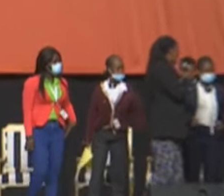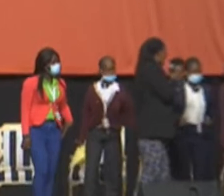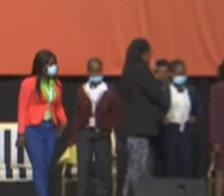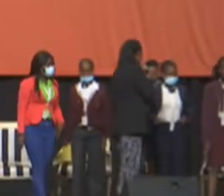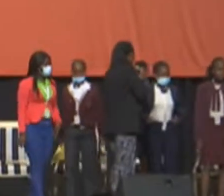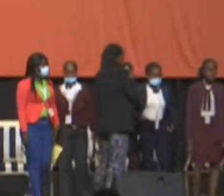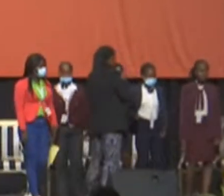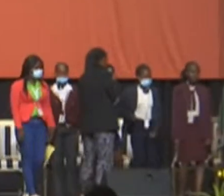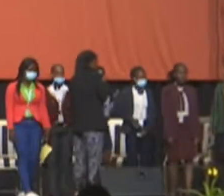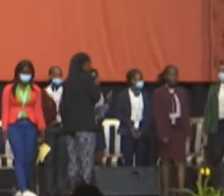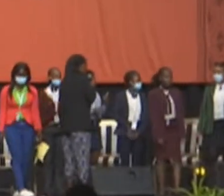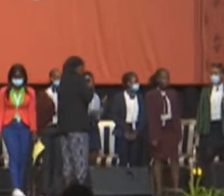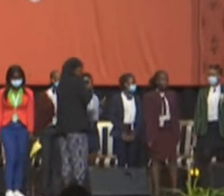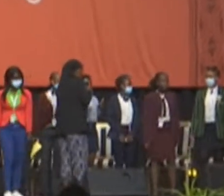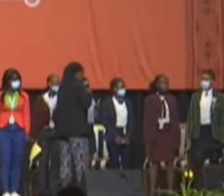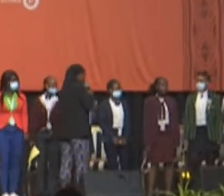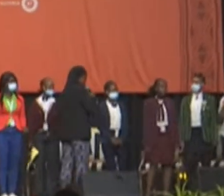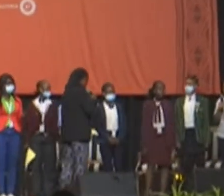me.